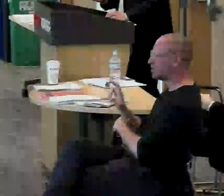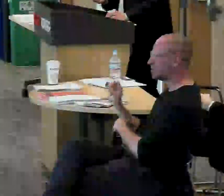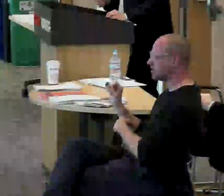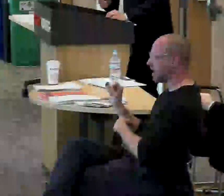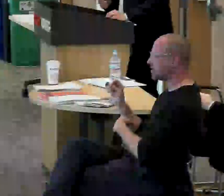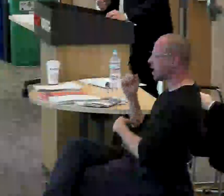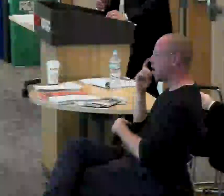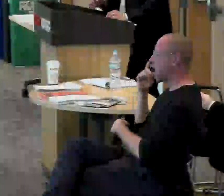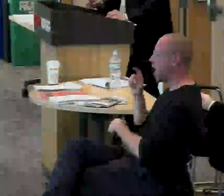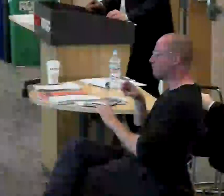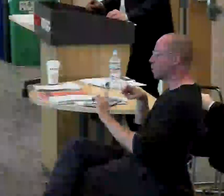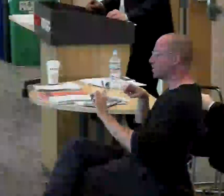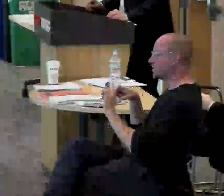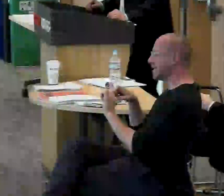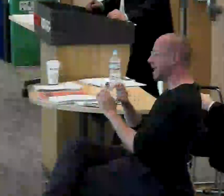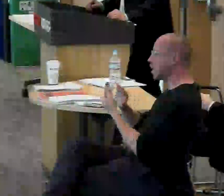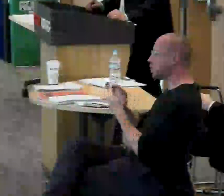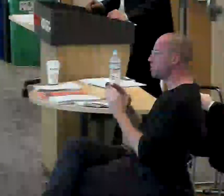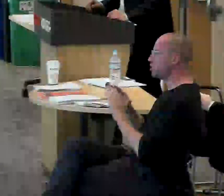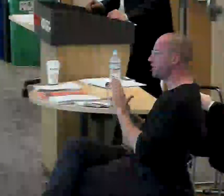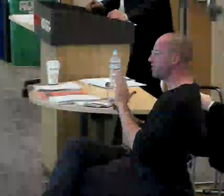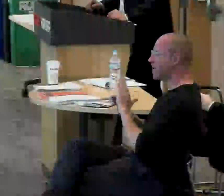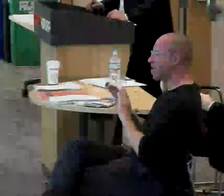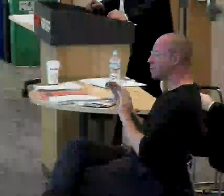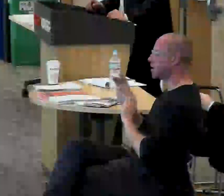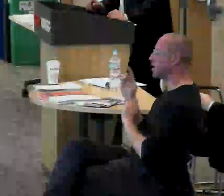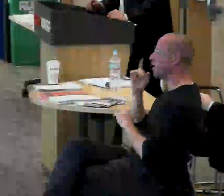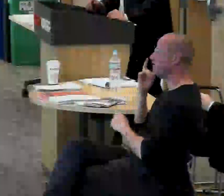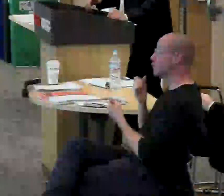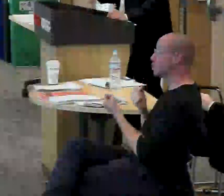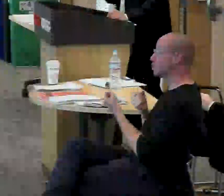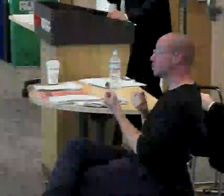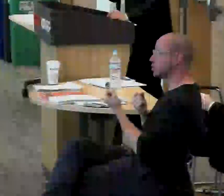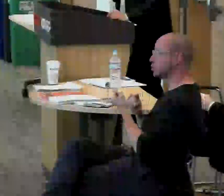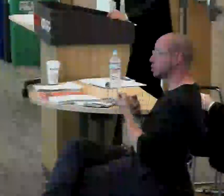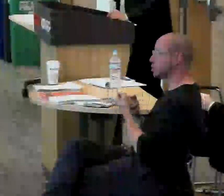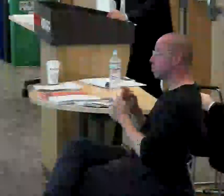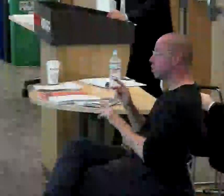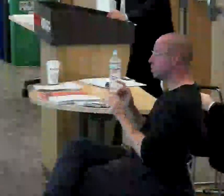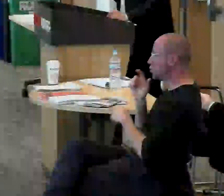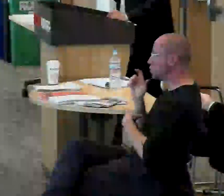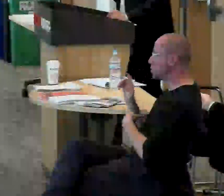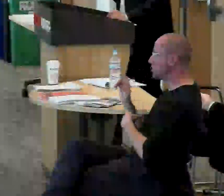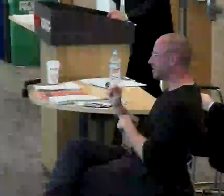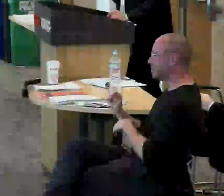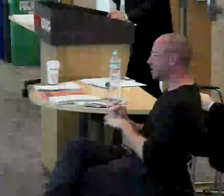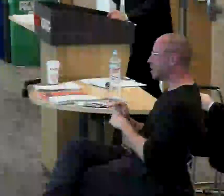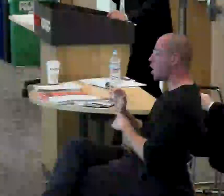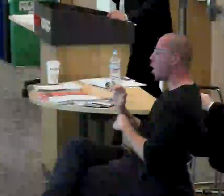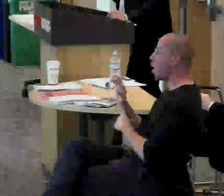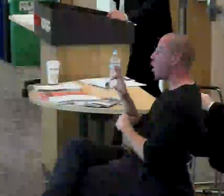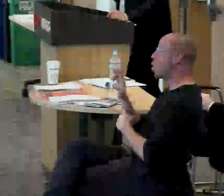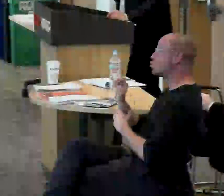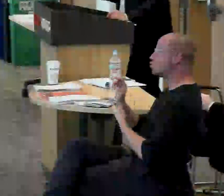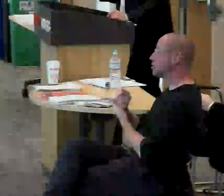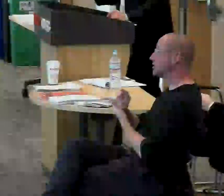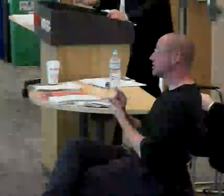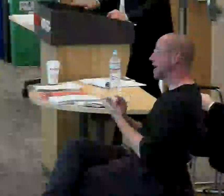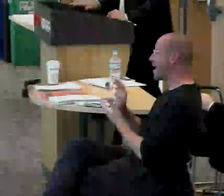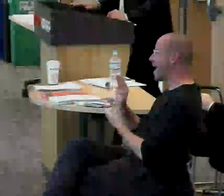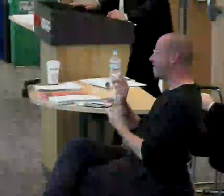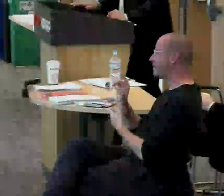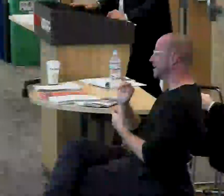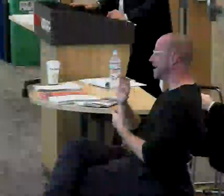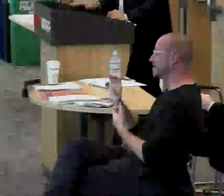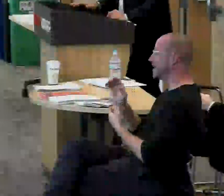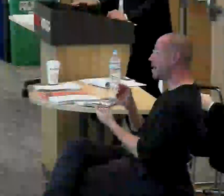development work to support people with disabilities. And we're also redesigning our FDIC Money Smart